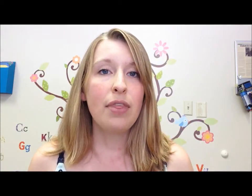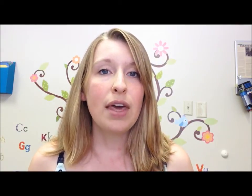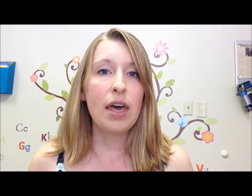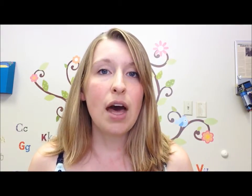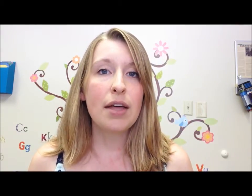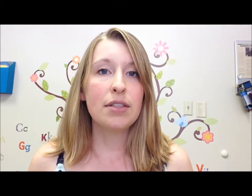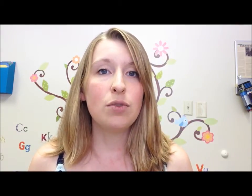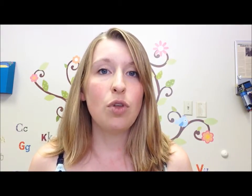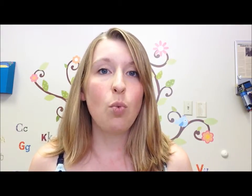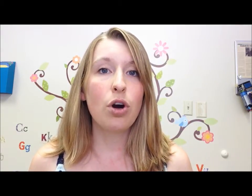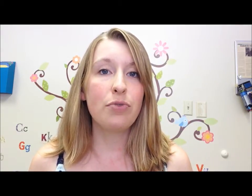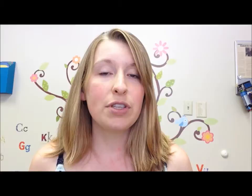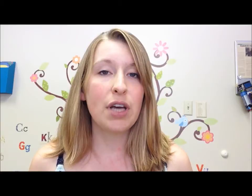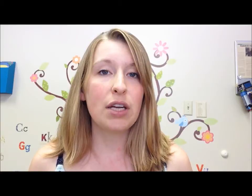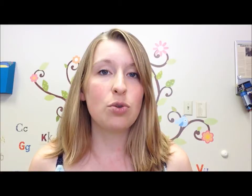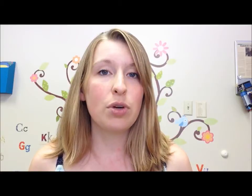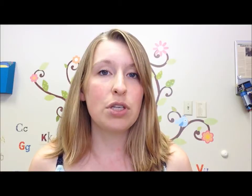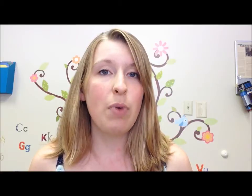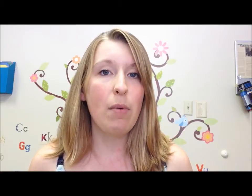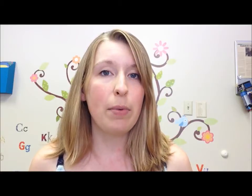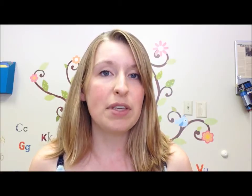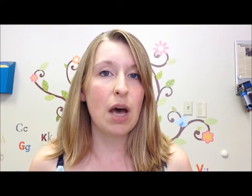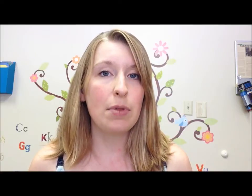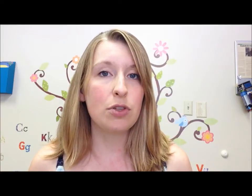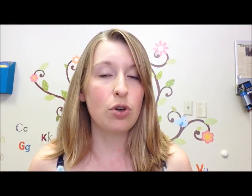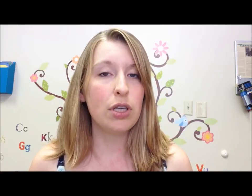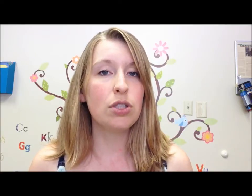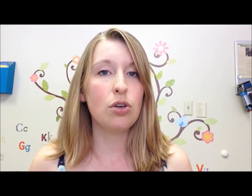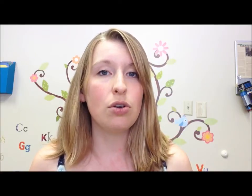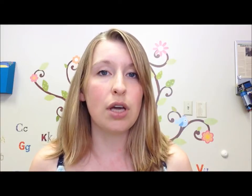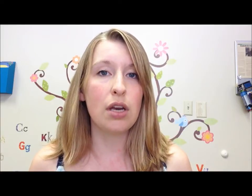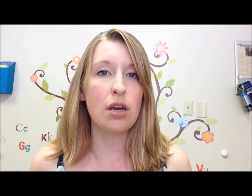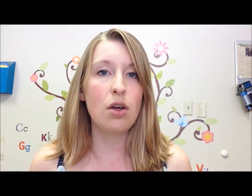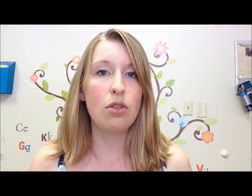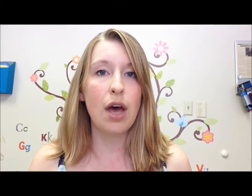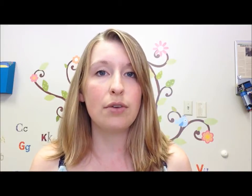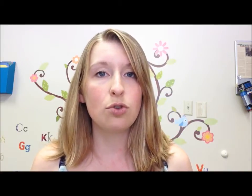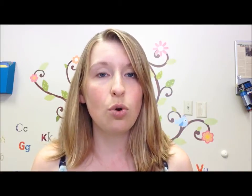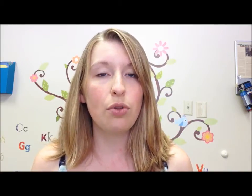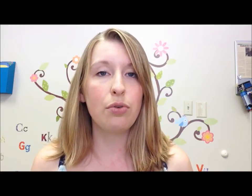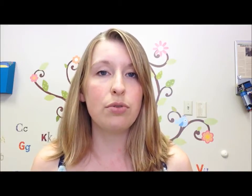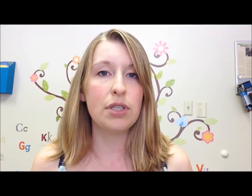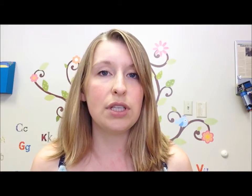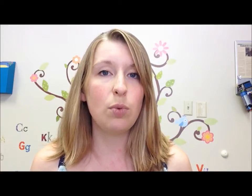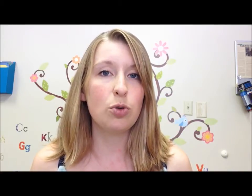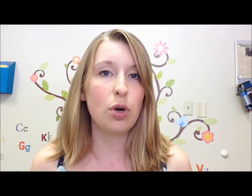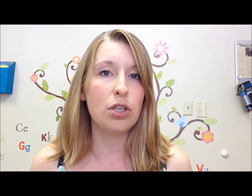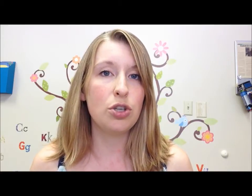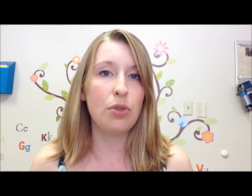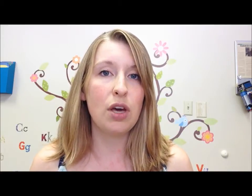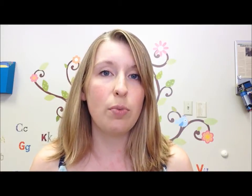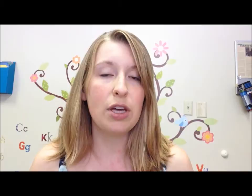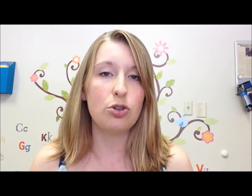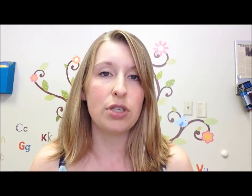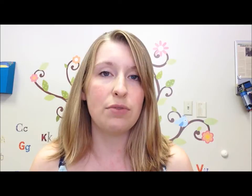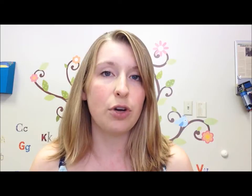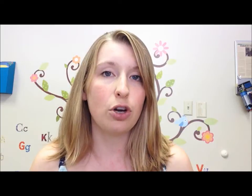The word for the sign is going to pop up at the top of the screen, so you can kind of scroll through to see which words you think will be interesting for your